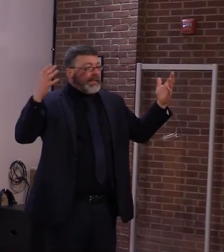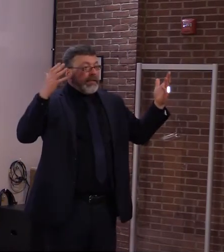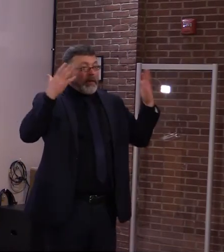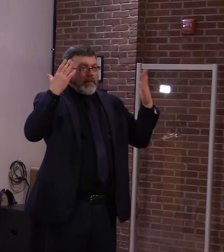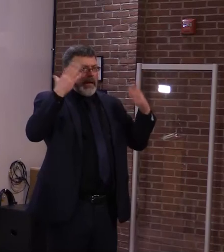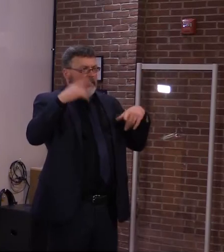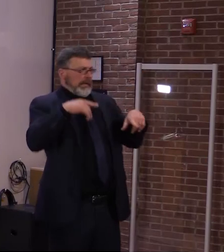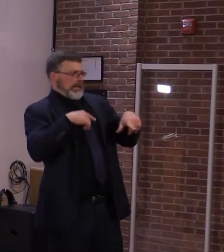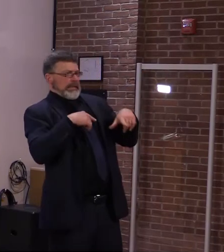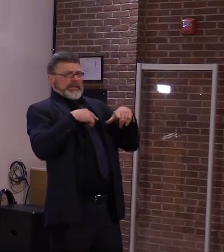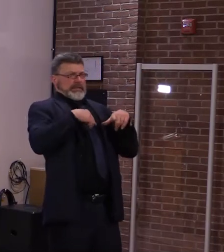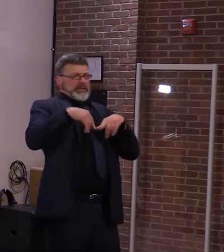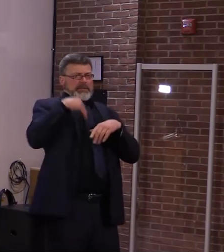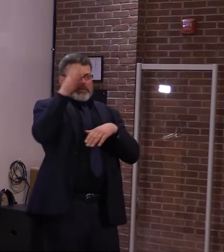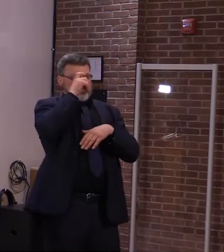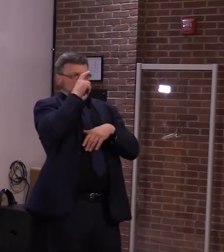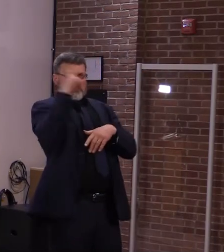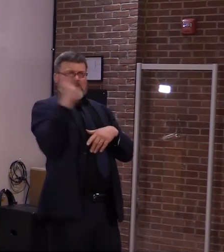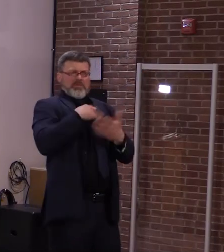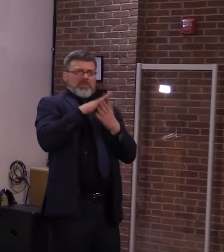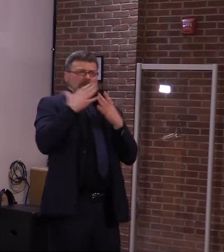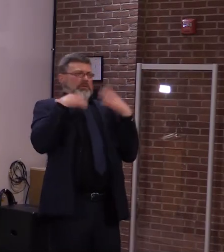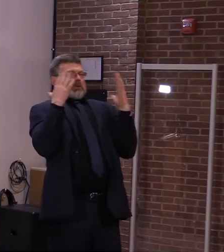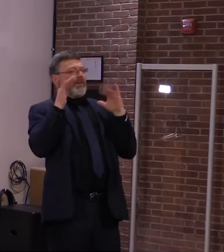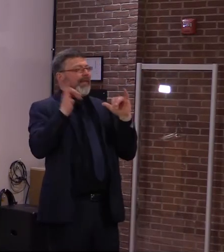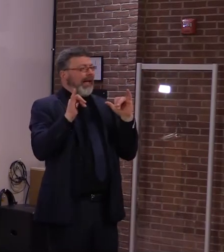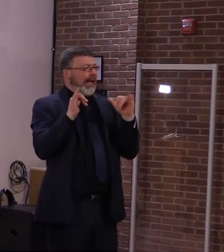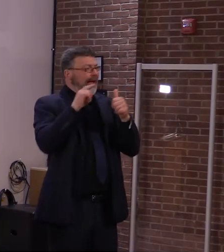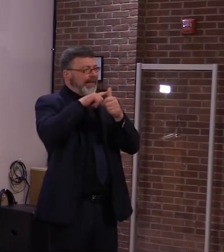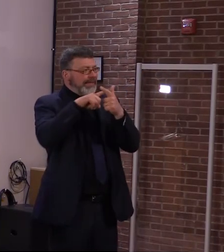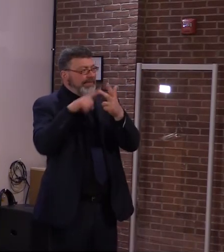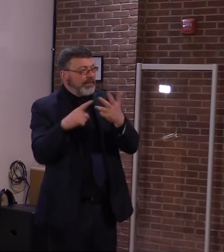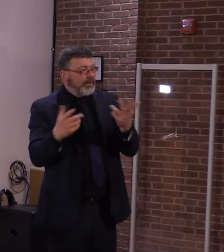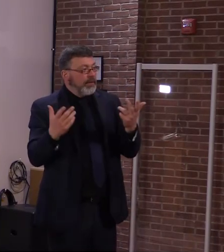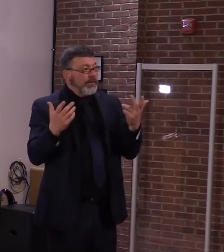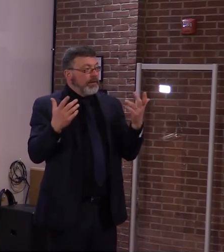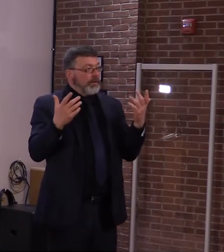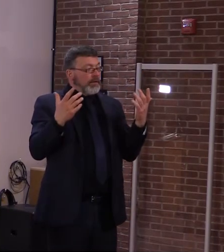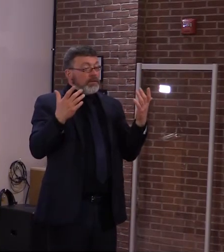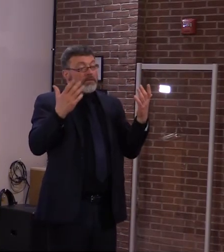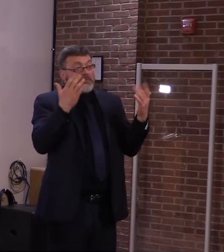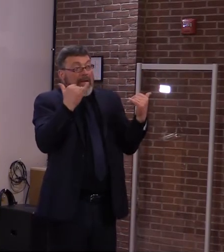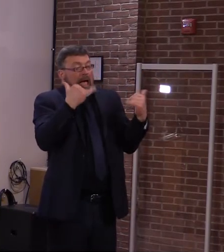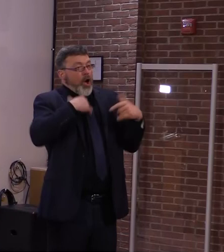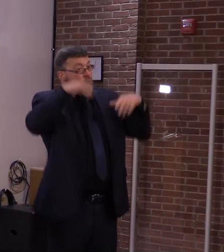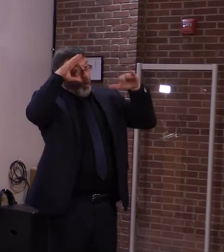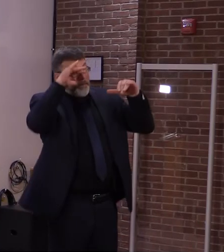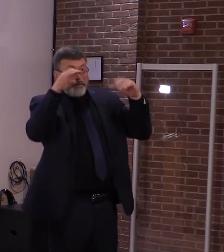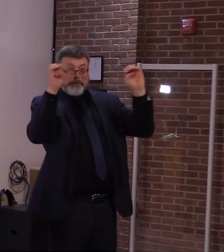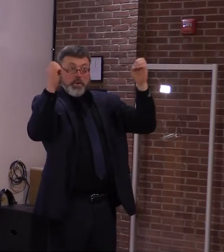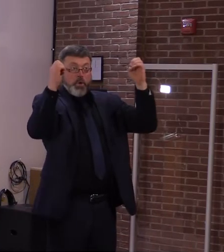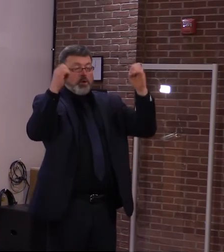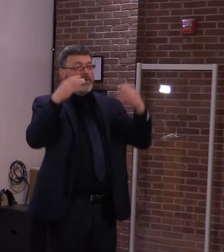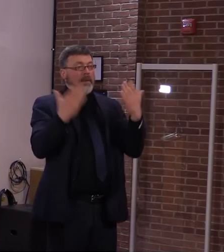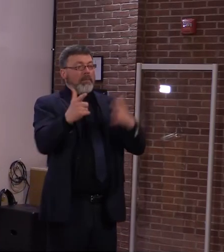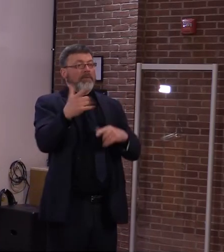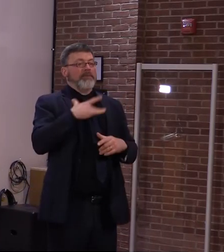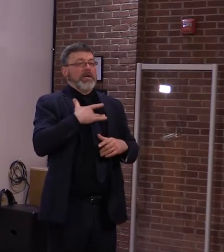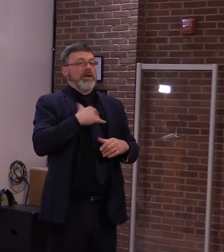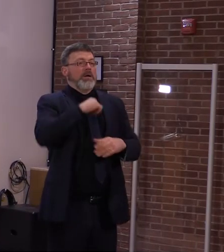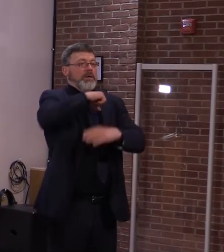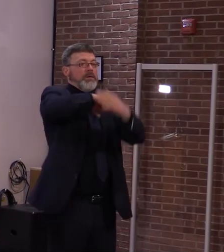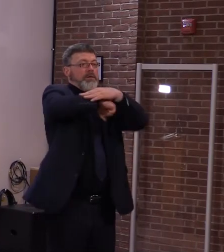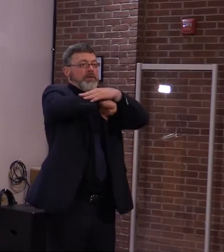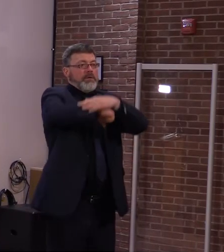the population seek out where to get the vaccine from? And believe me, everything's on the table when it comes to trying to